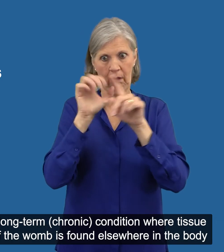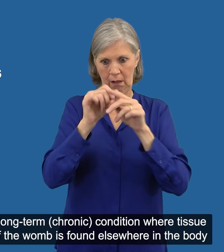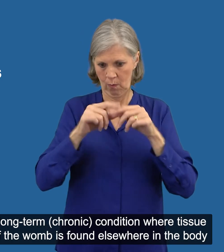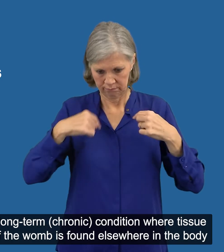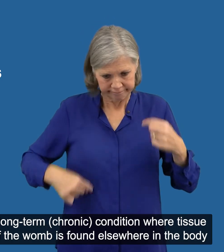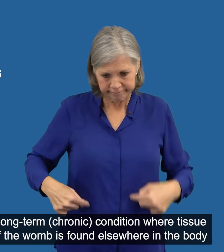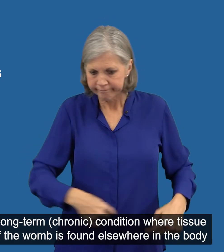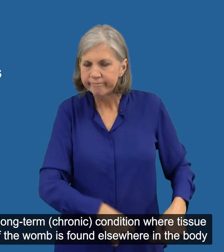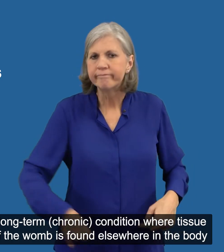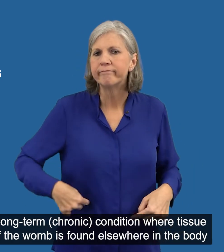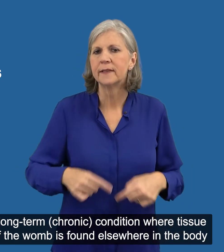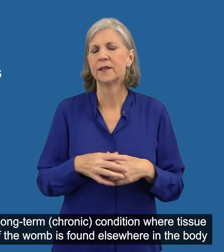body.